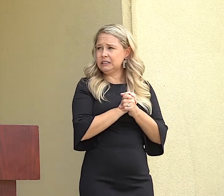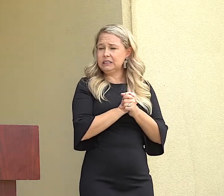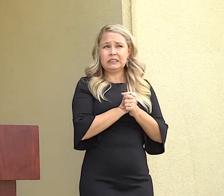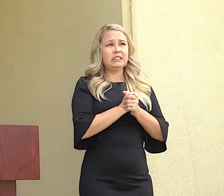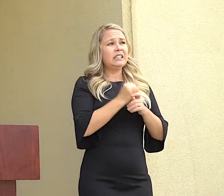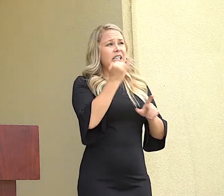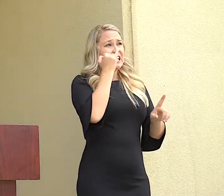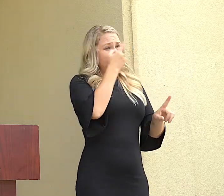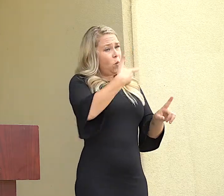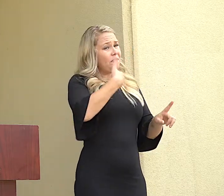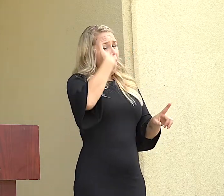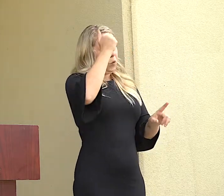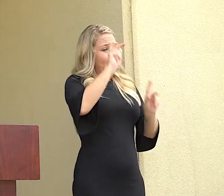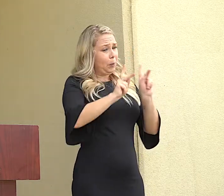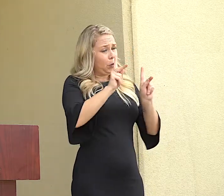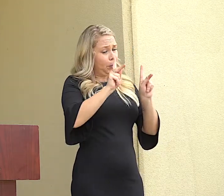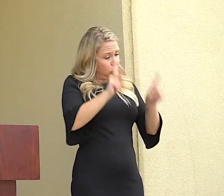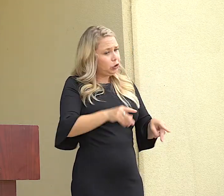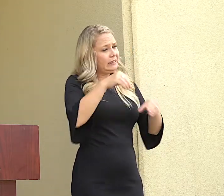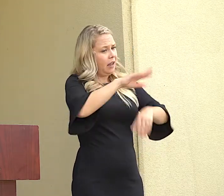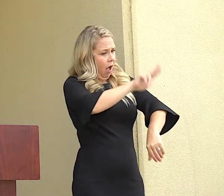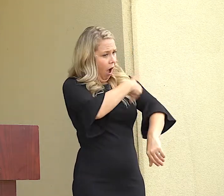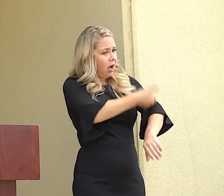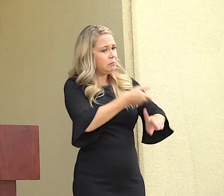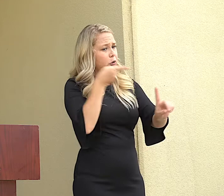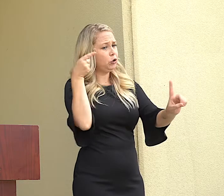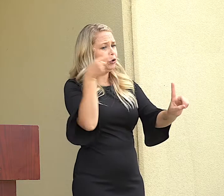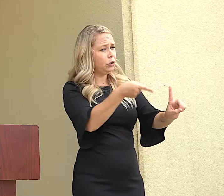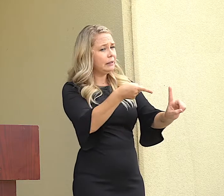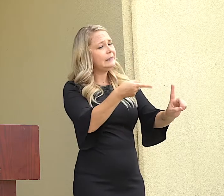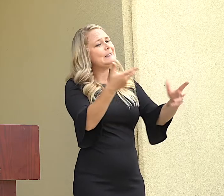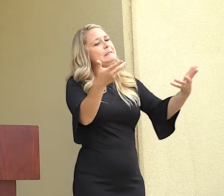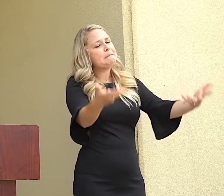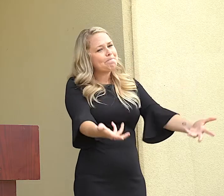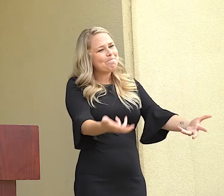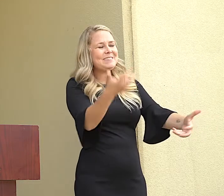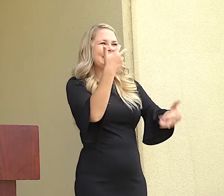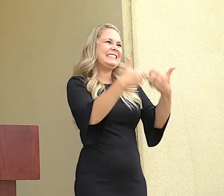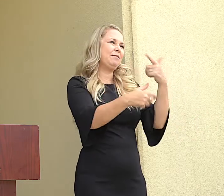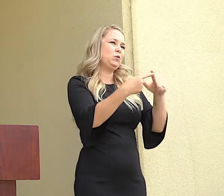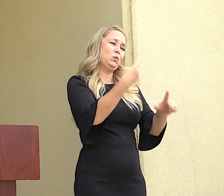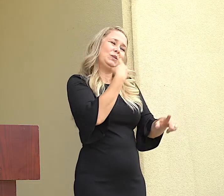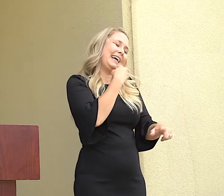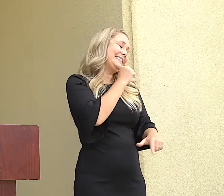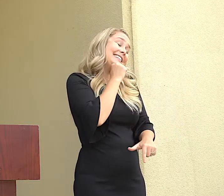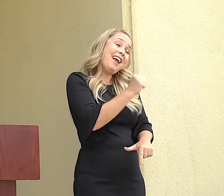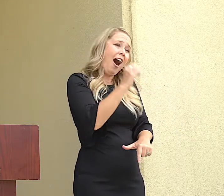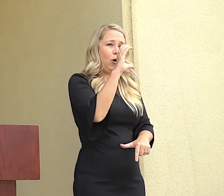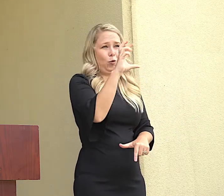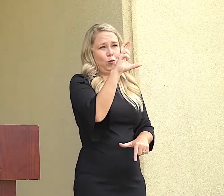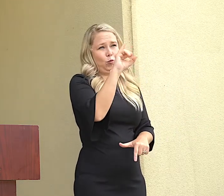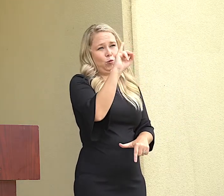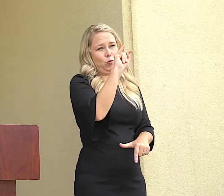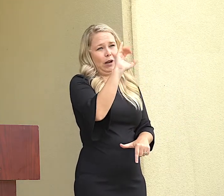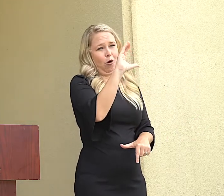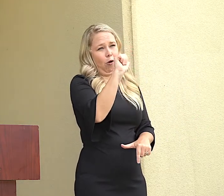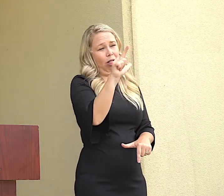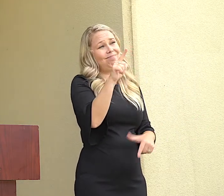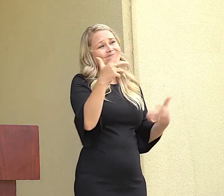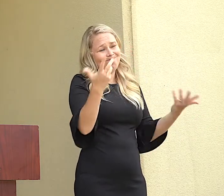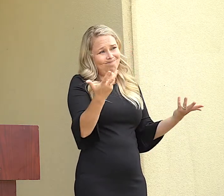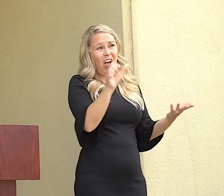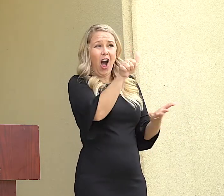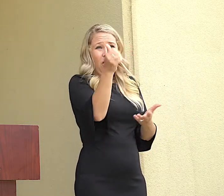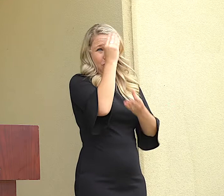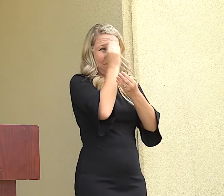You know, if you have an elderly person in the hospital, it's difficult to say it's not critical. And other